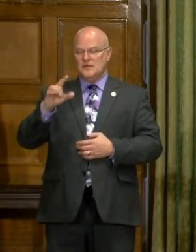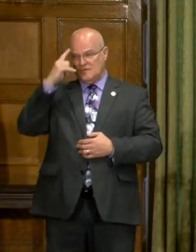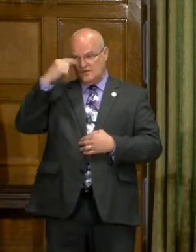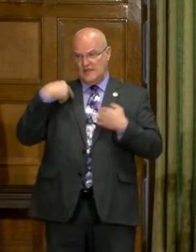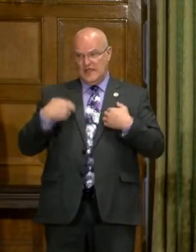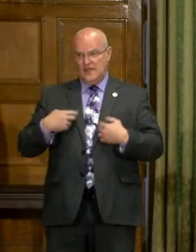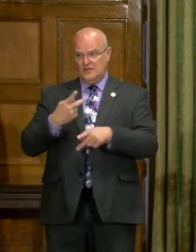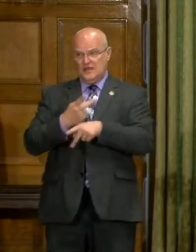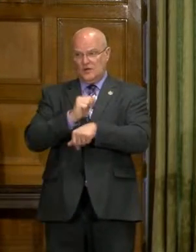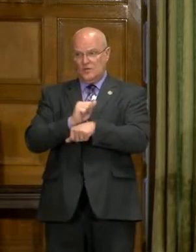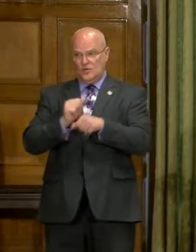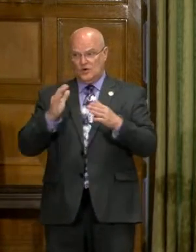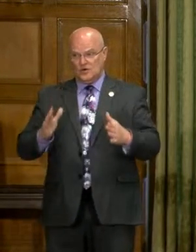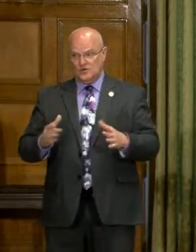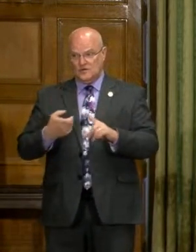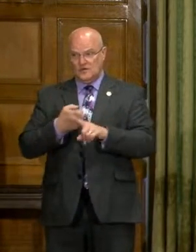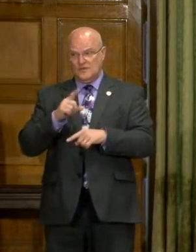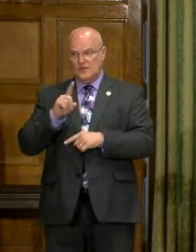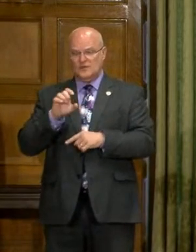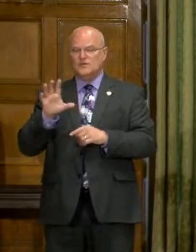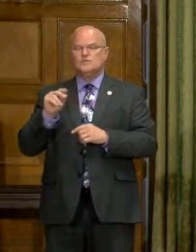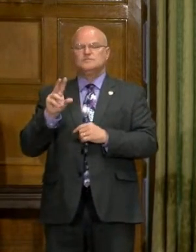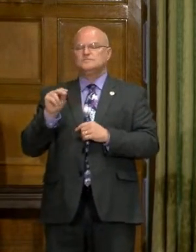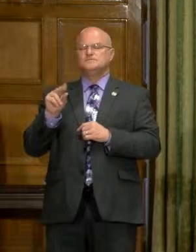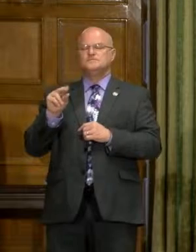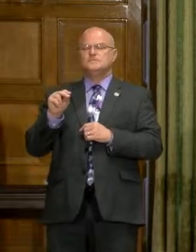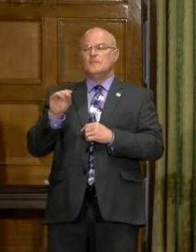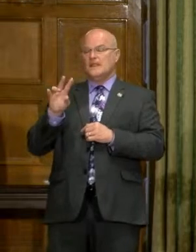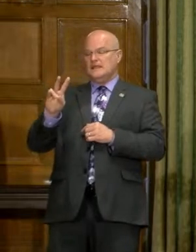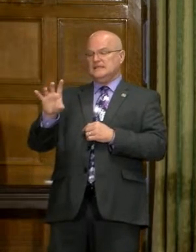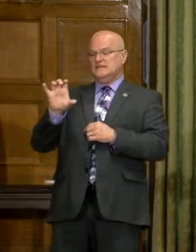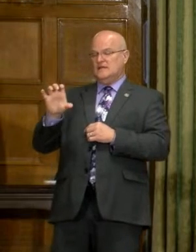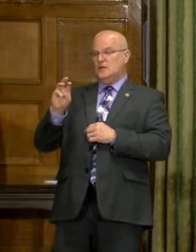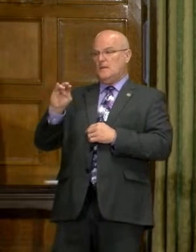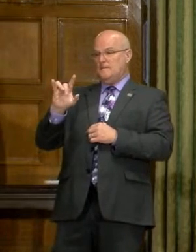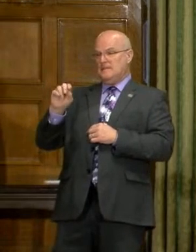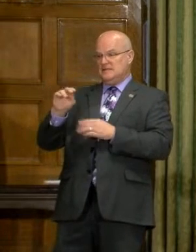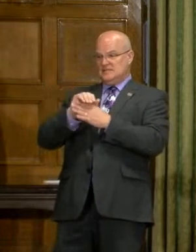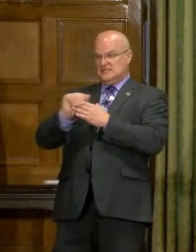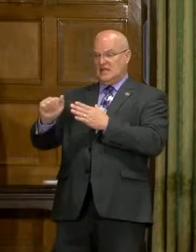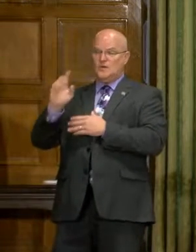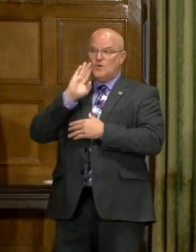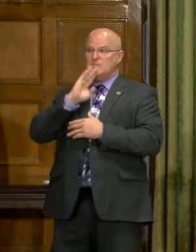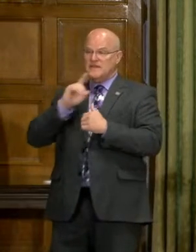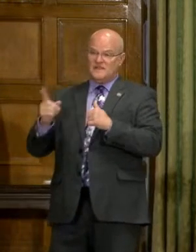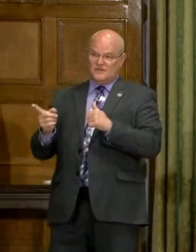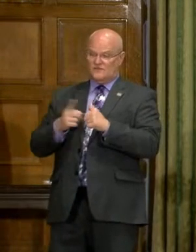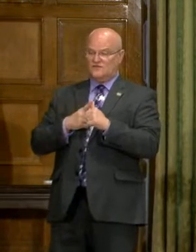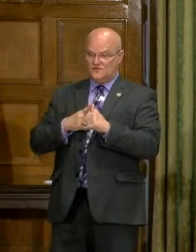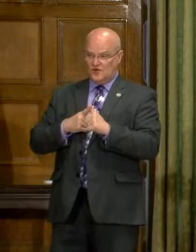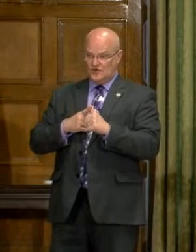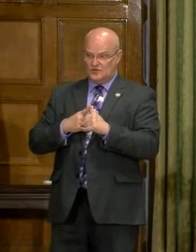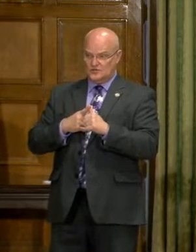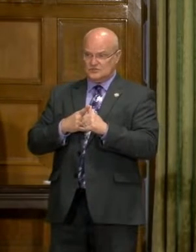For the healthcare workers out of that one? No. $700 million will be the